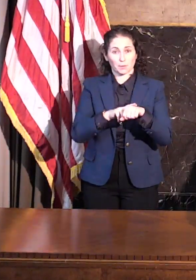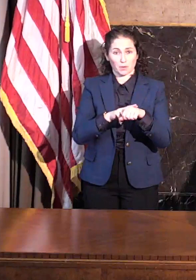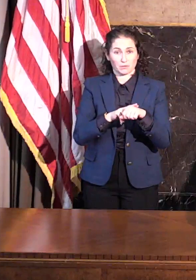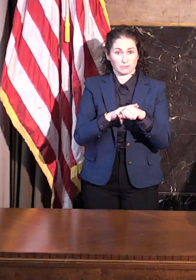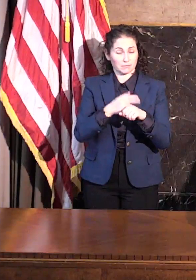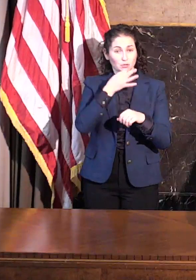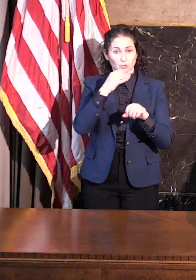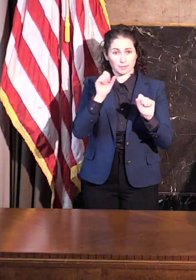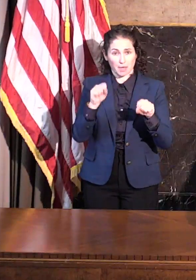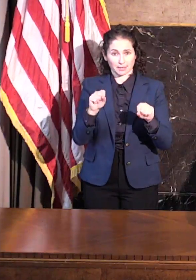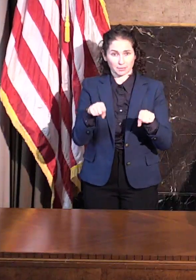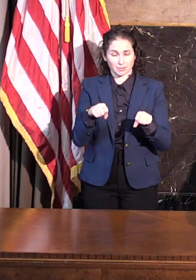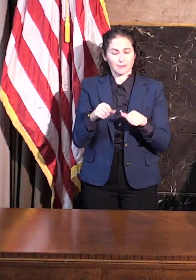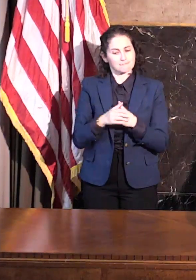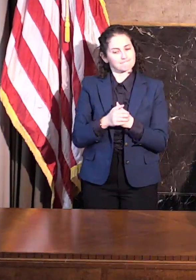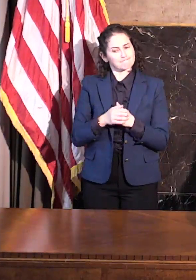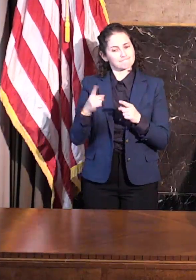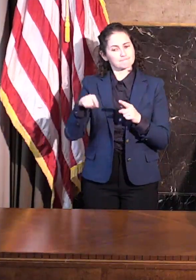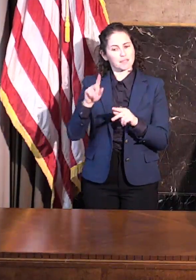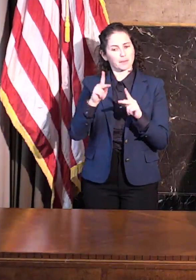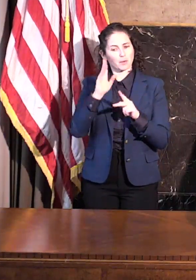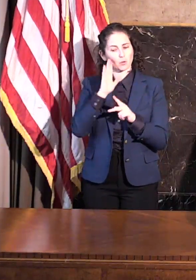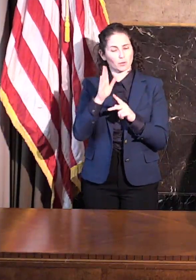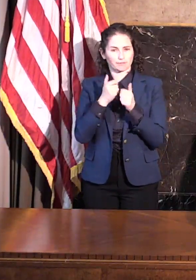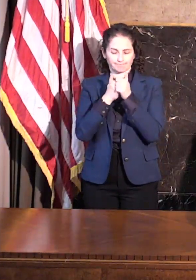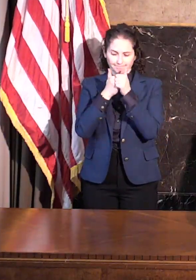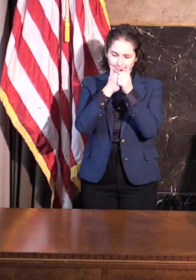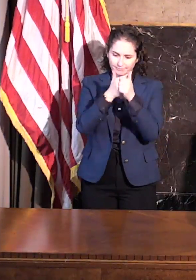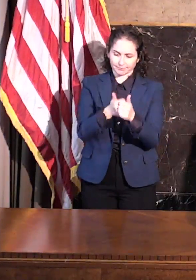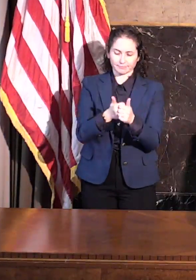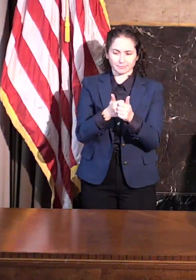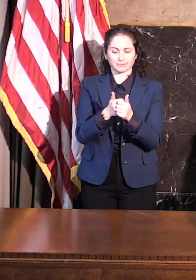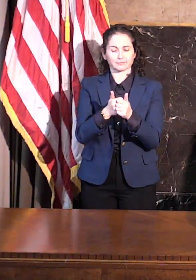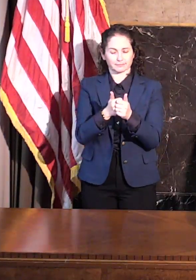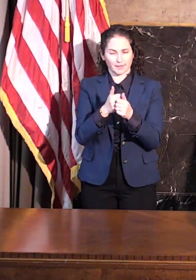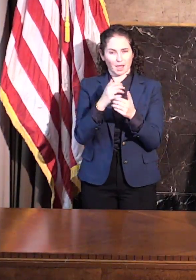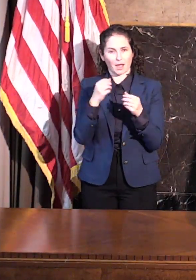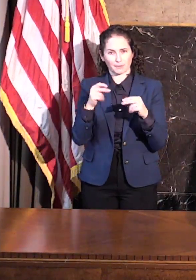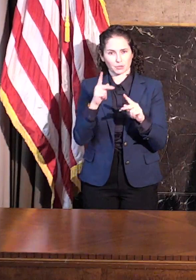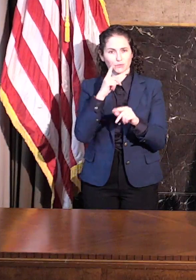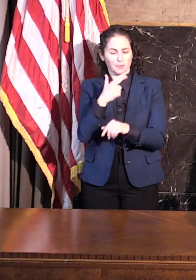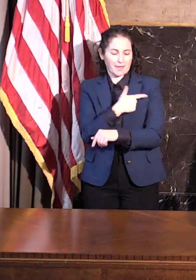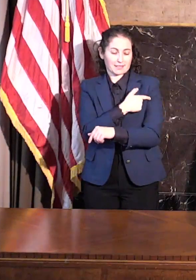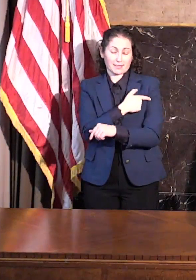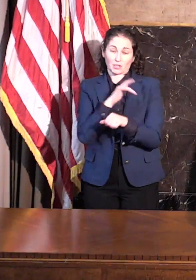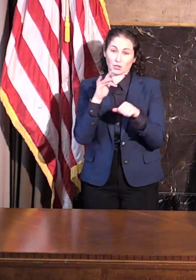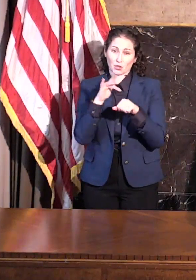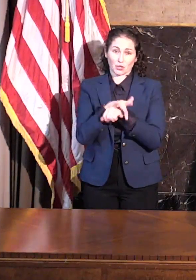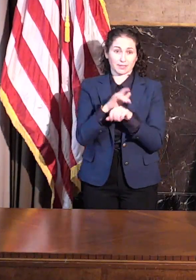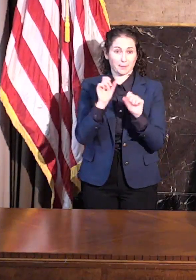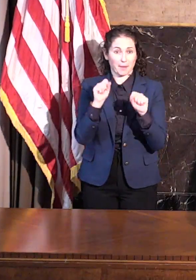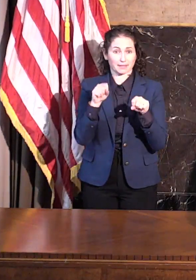can distance at less than 6 feet. And I think the answer is yes, at 3 feet.